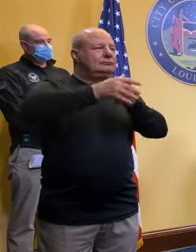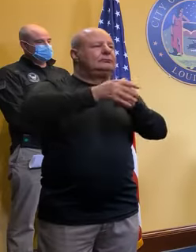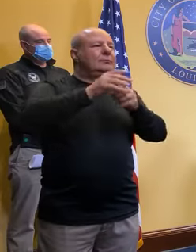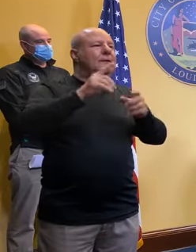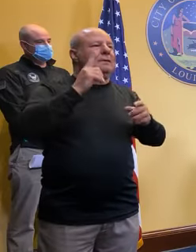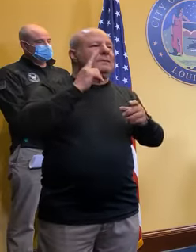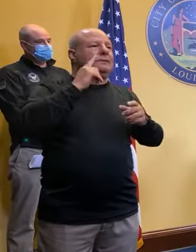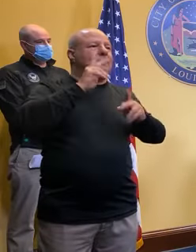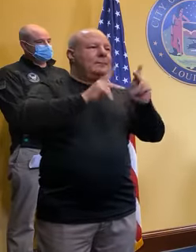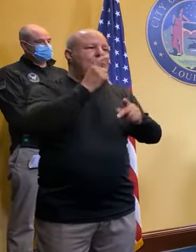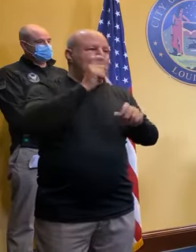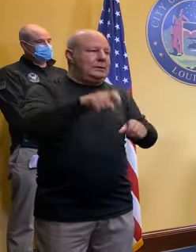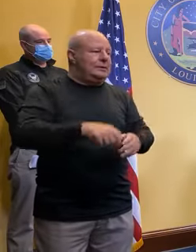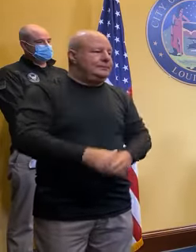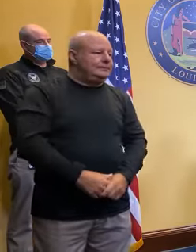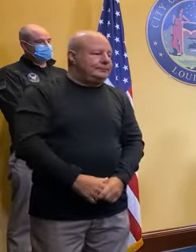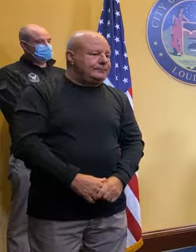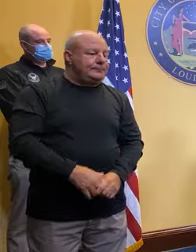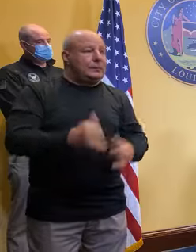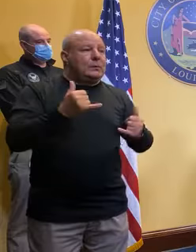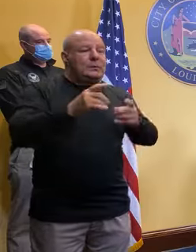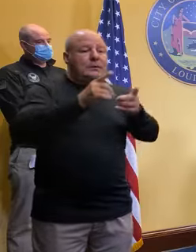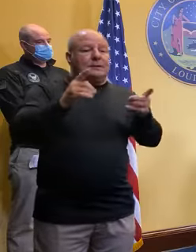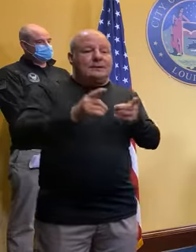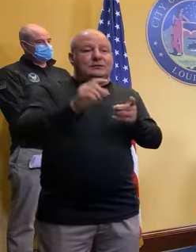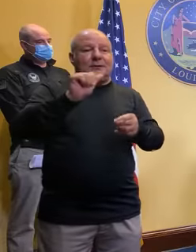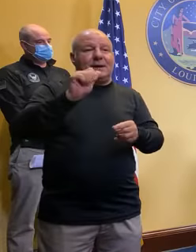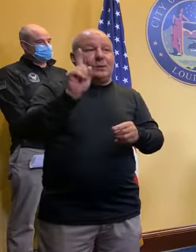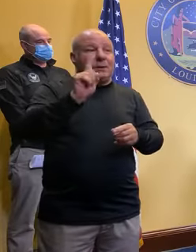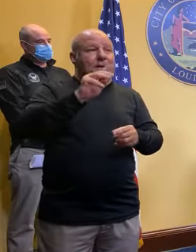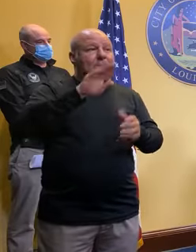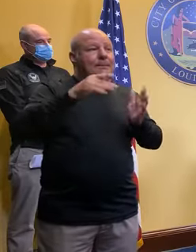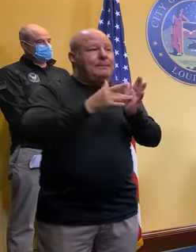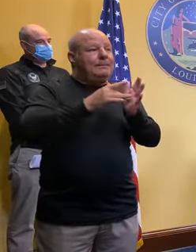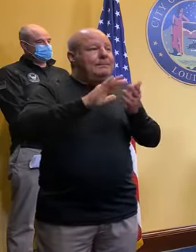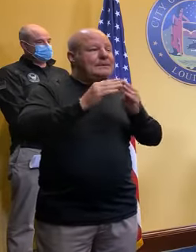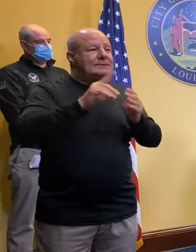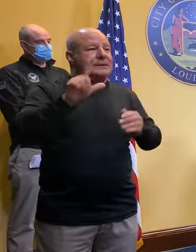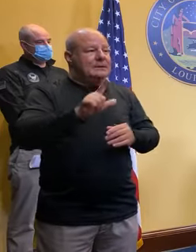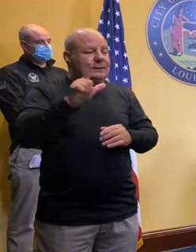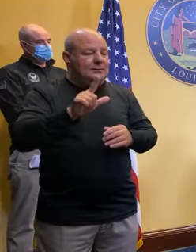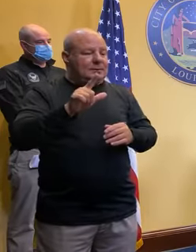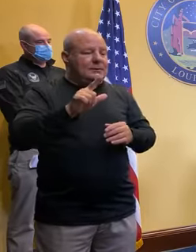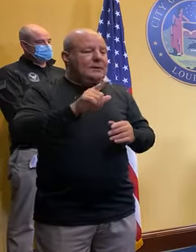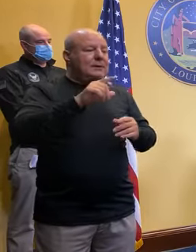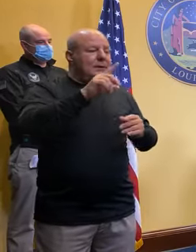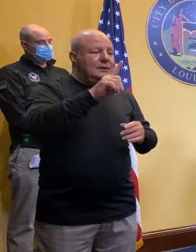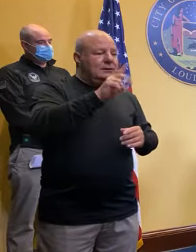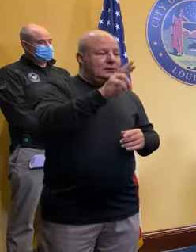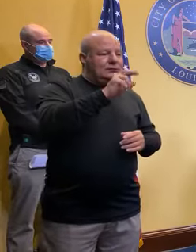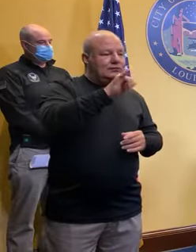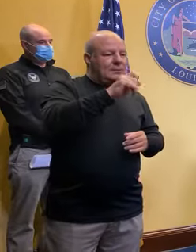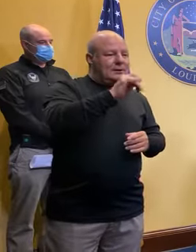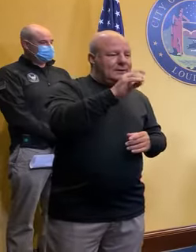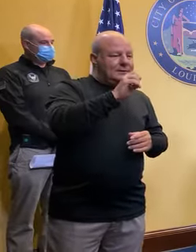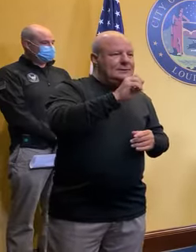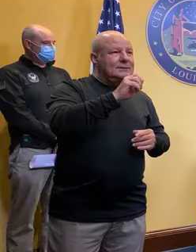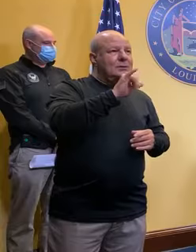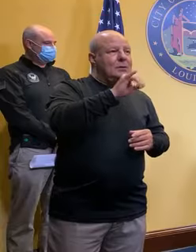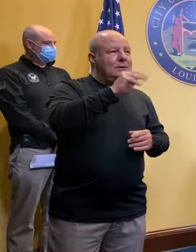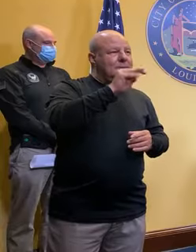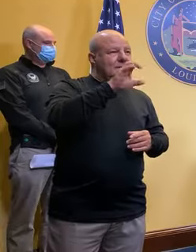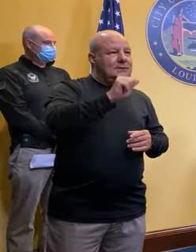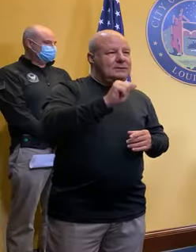them. Right now we have District A will be Mid-City Library, District B, Dryades YMCA, District C,